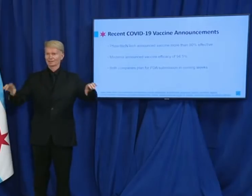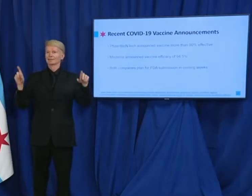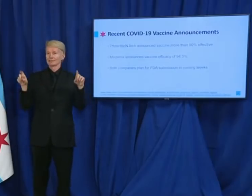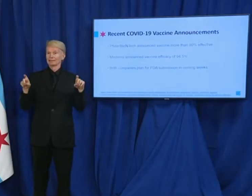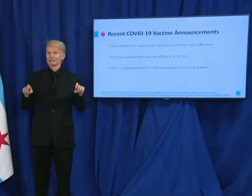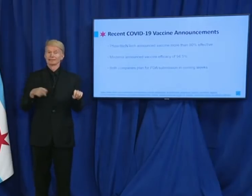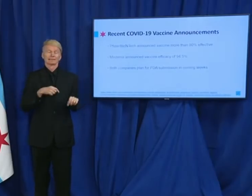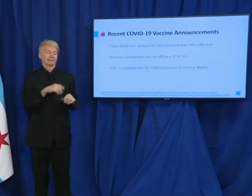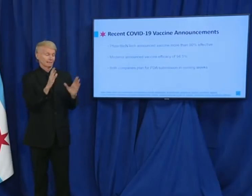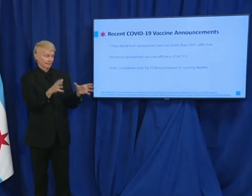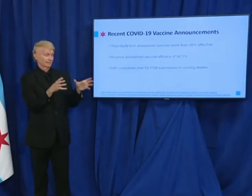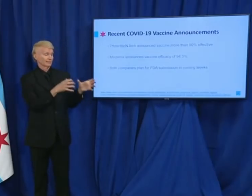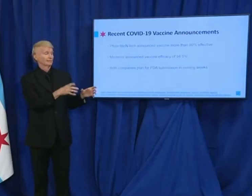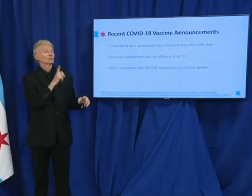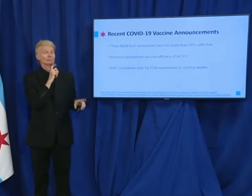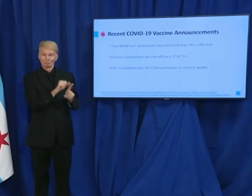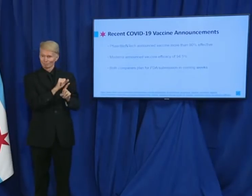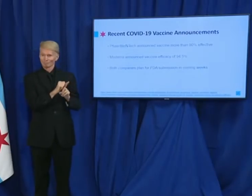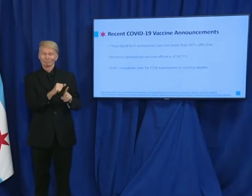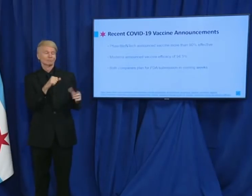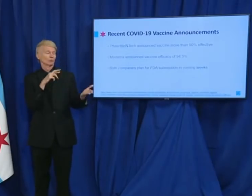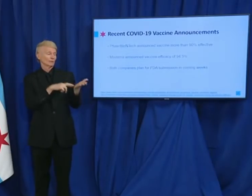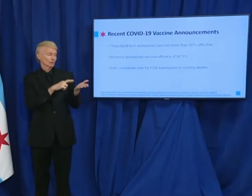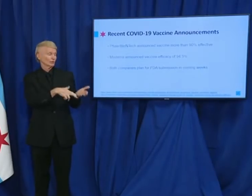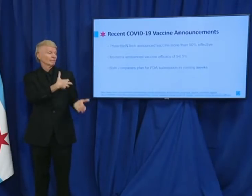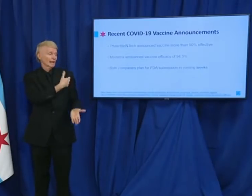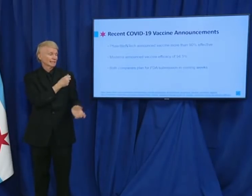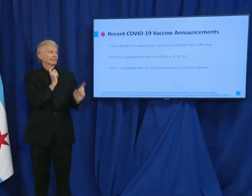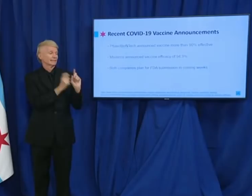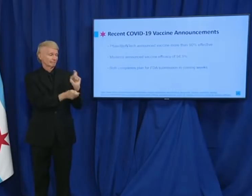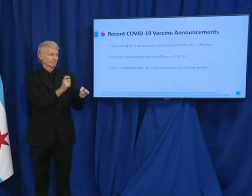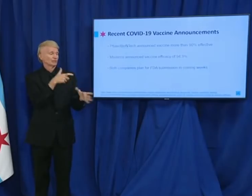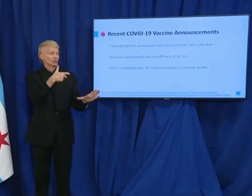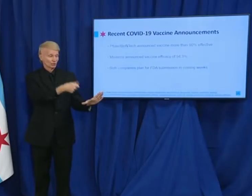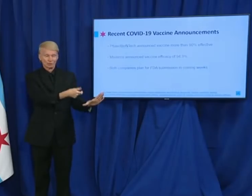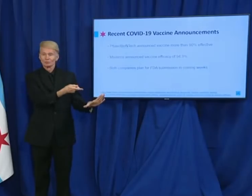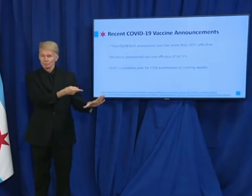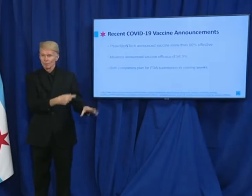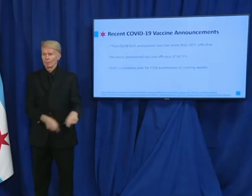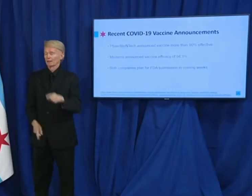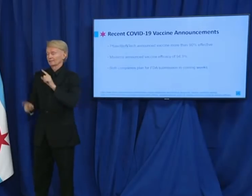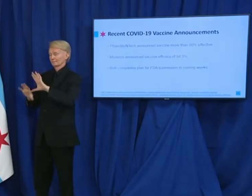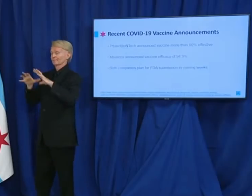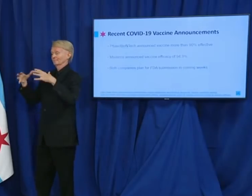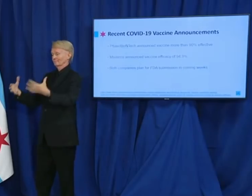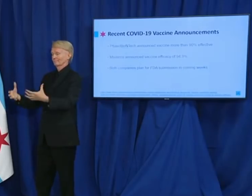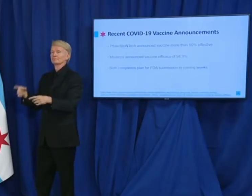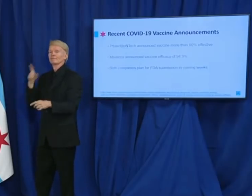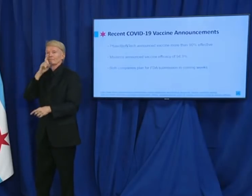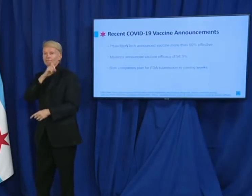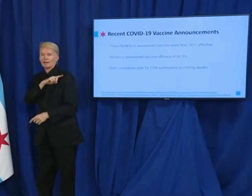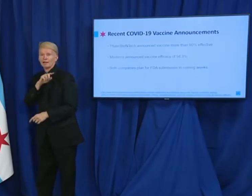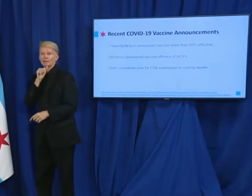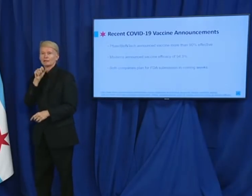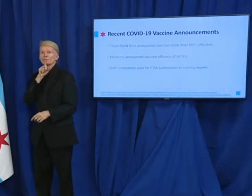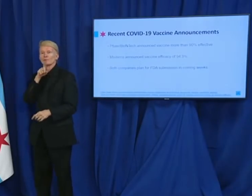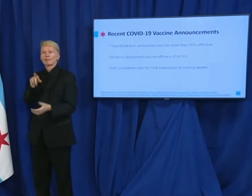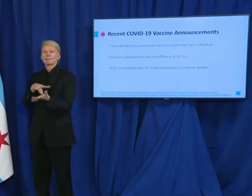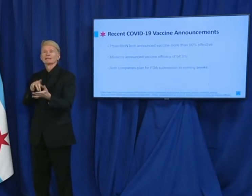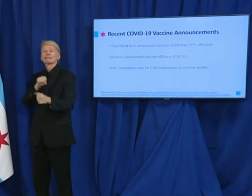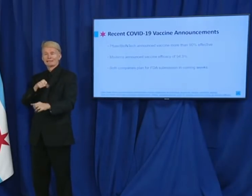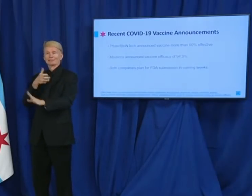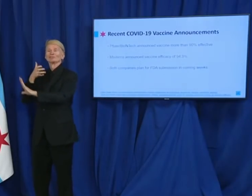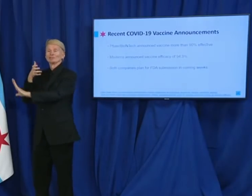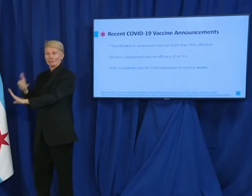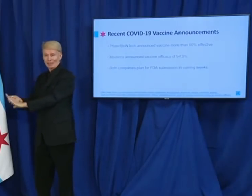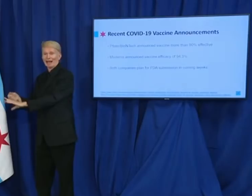trial, receive the vaccine that is under study, and the other half receive a placebo, meaning they get a